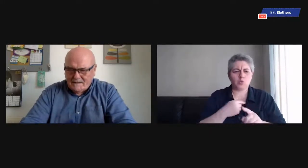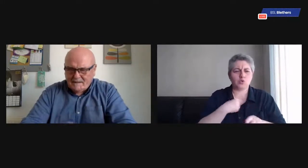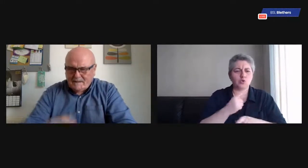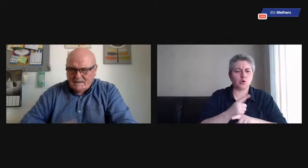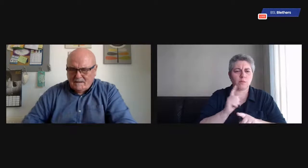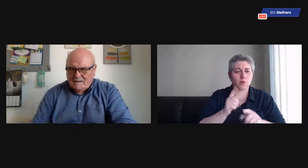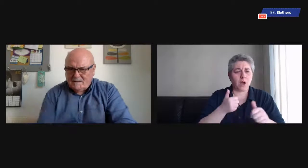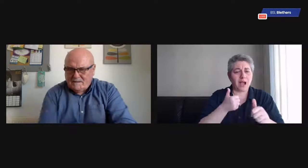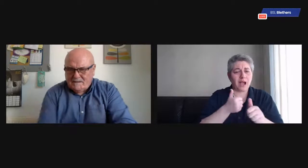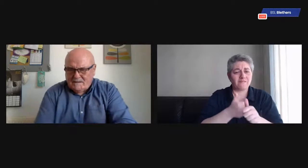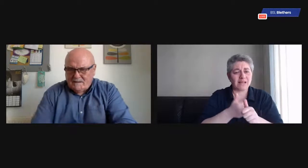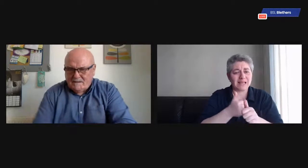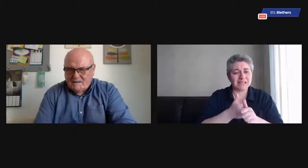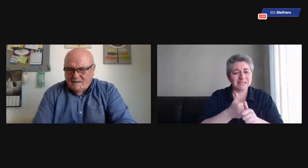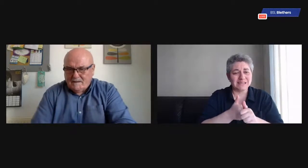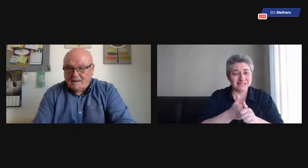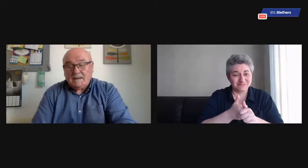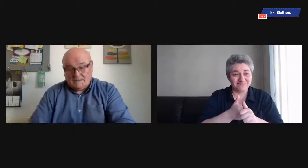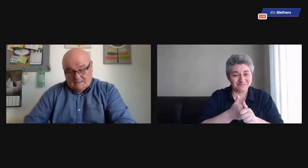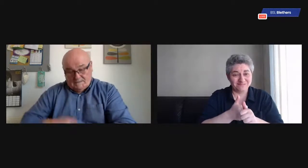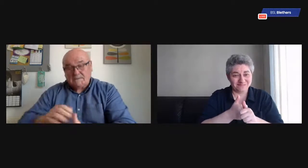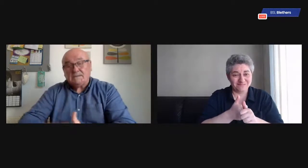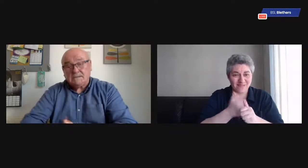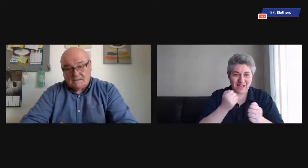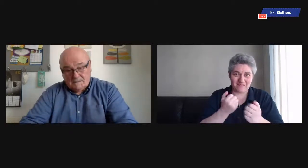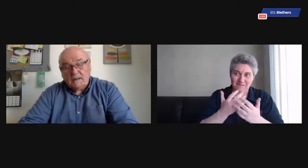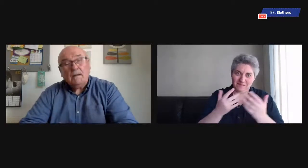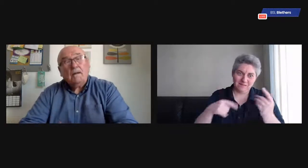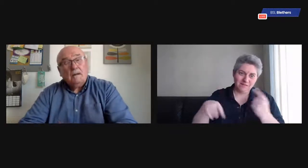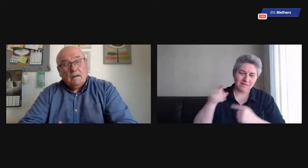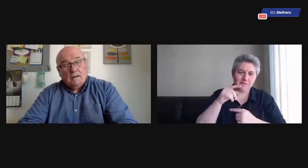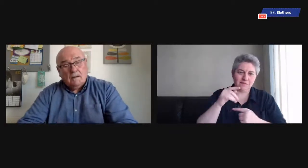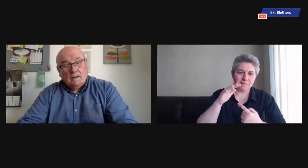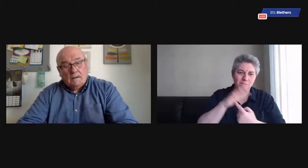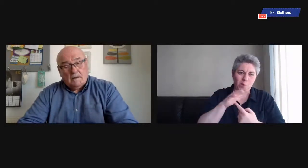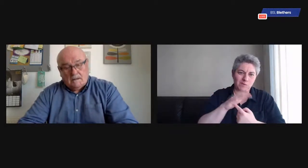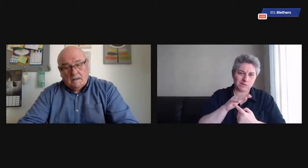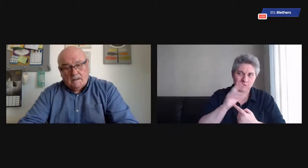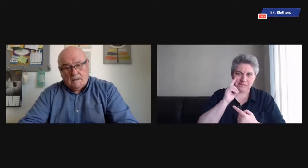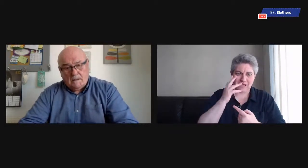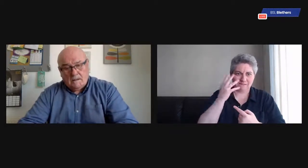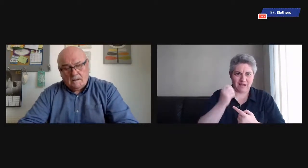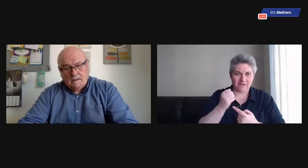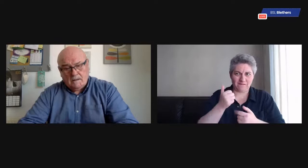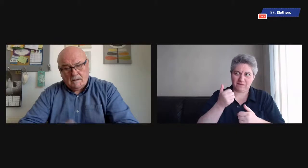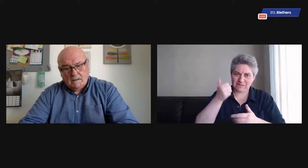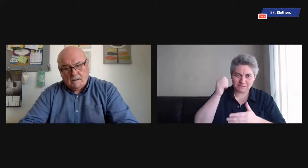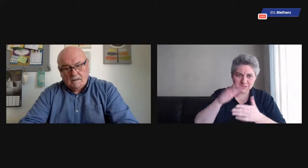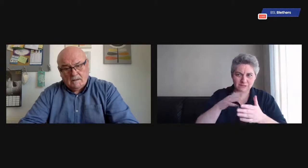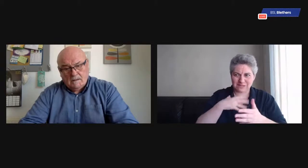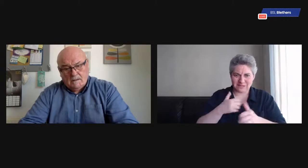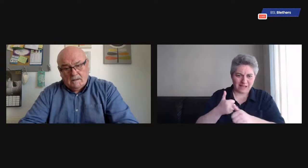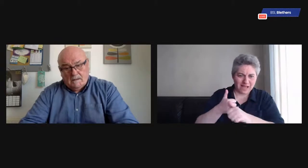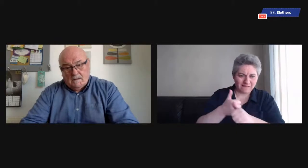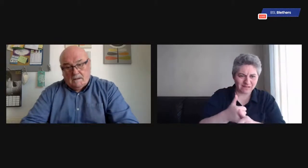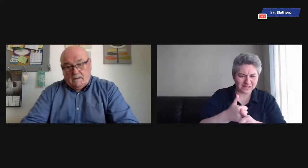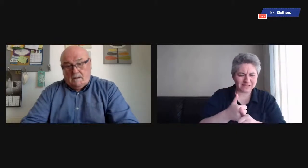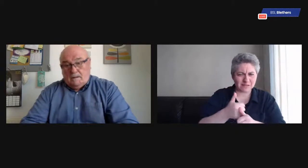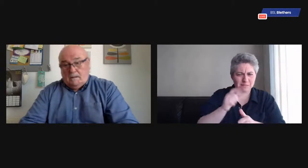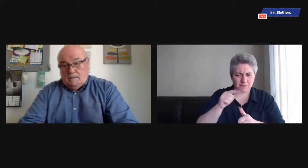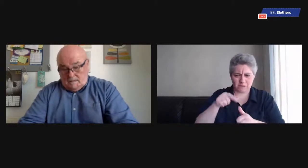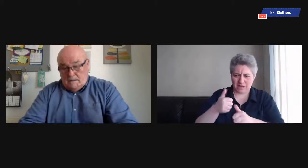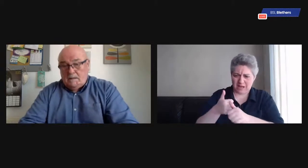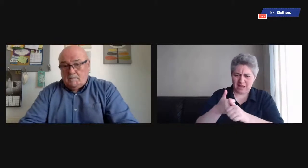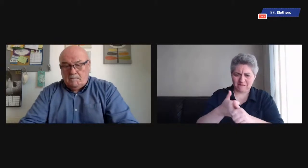problematic. Okay, so we know what a relay interpreter is, we know what an deaf intermediary is,